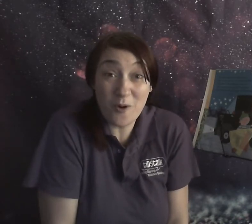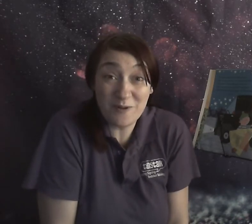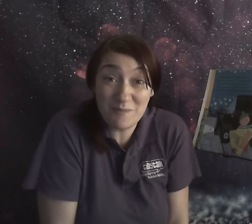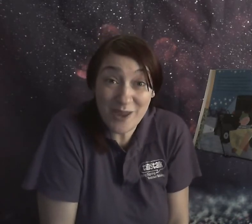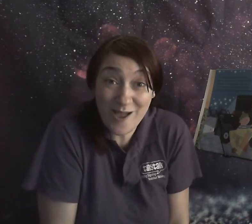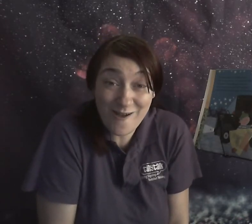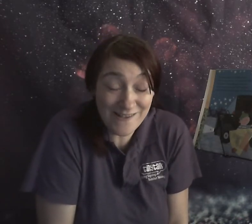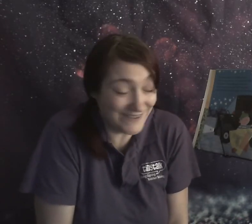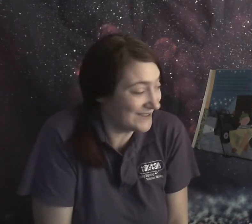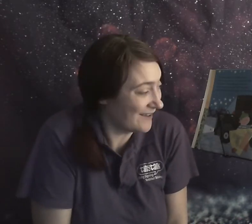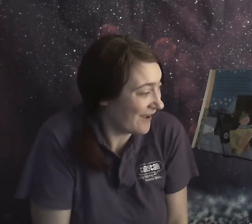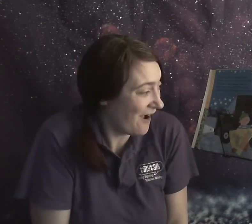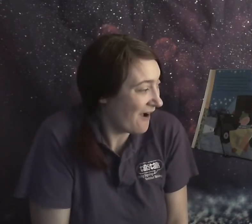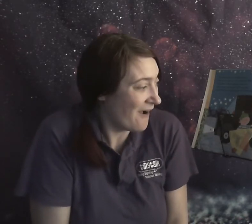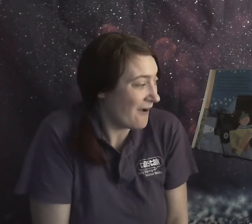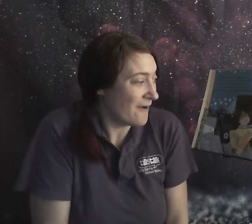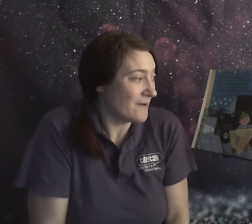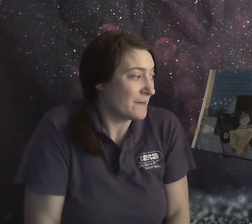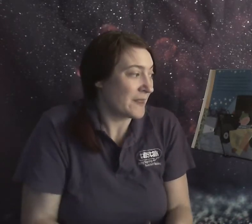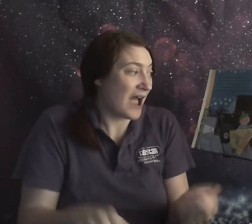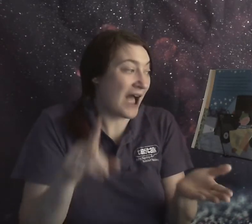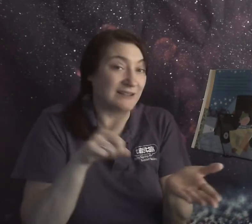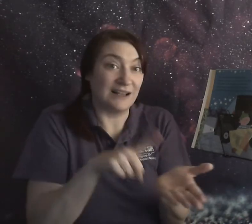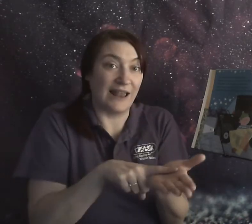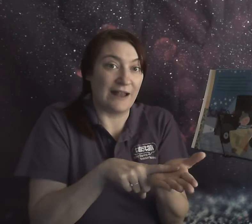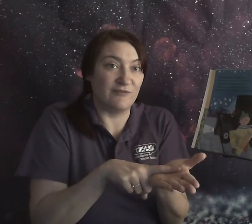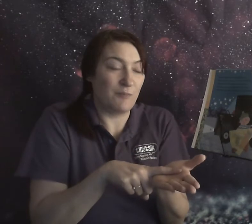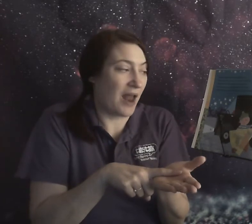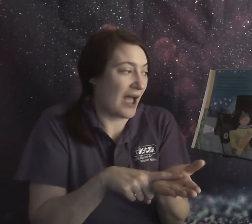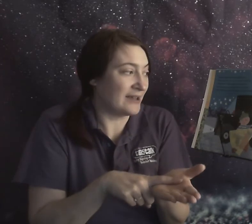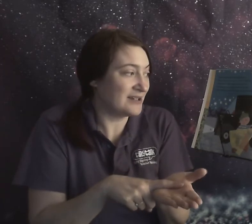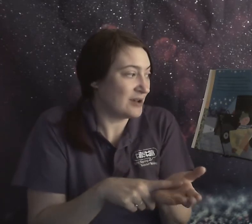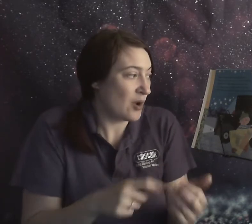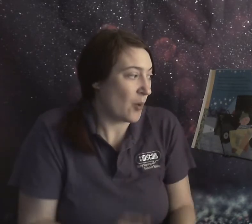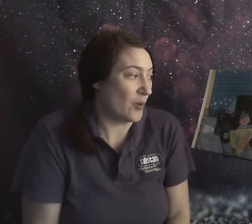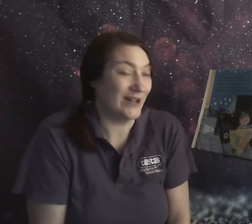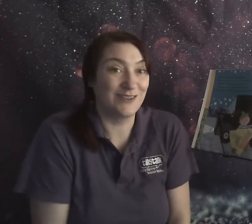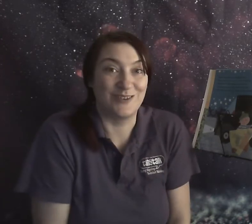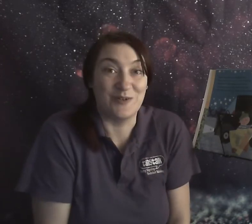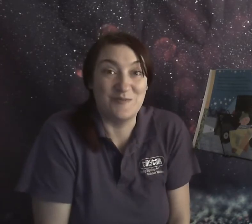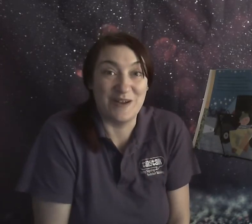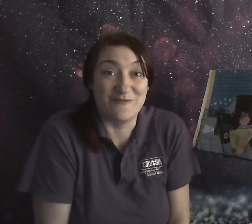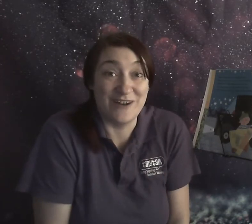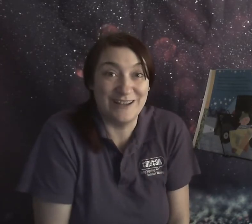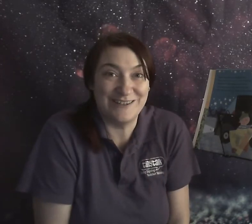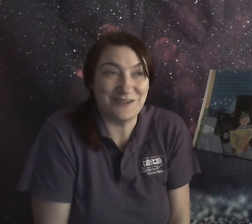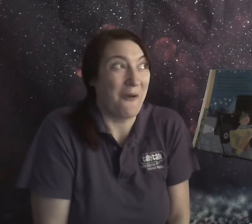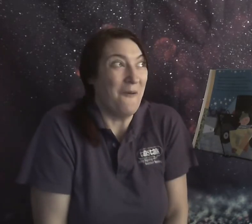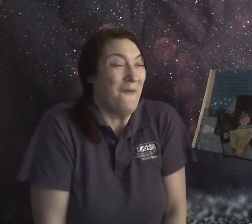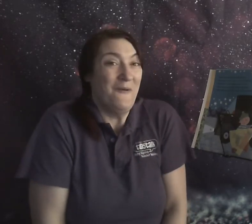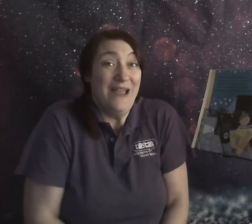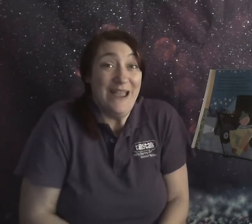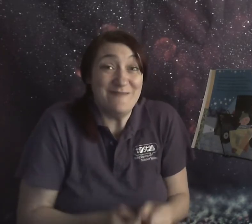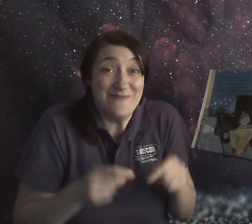pay us. And Len replied, we'll soon be rich. Oh, it makes